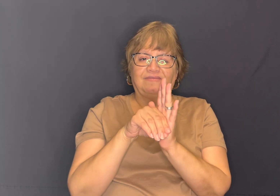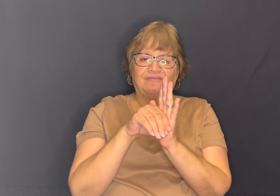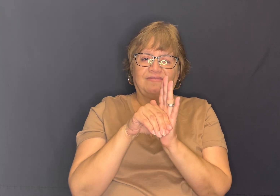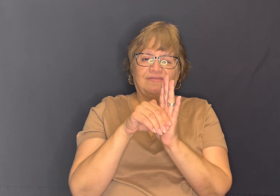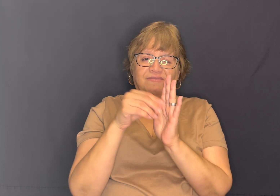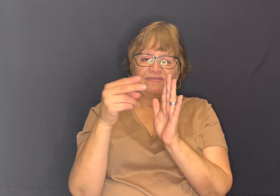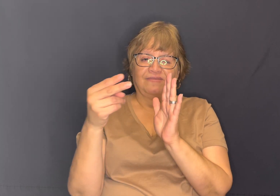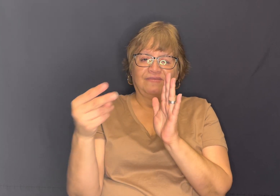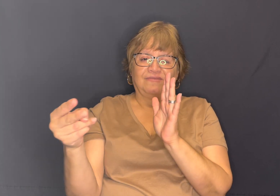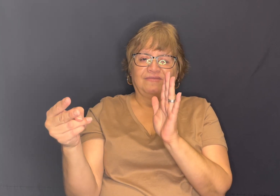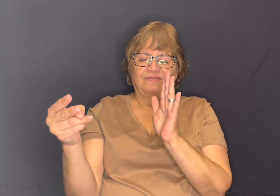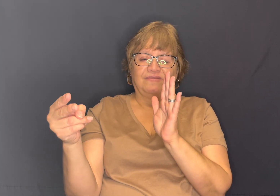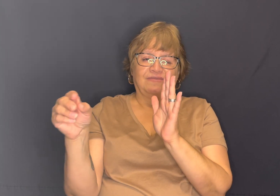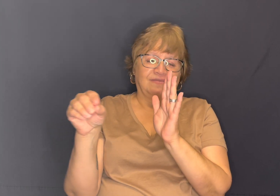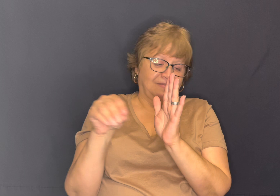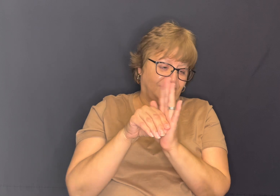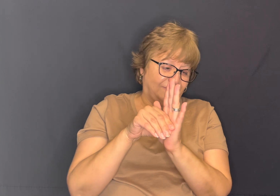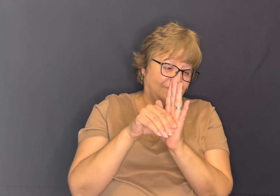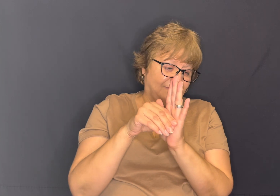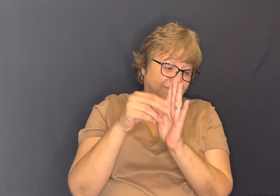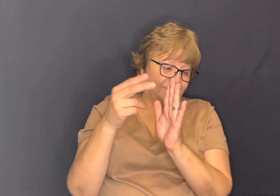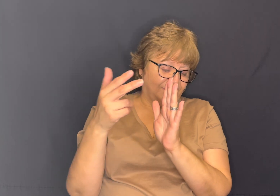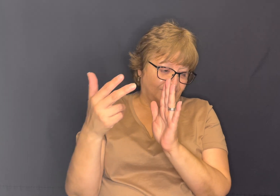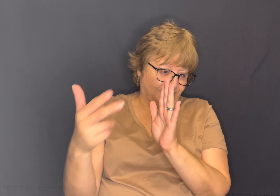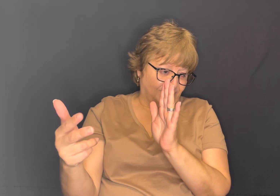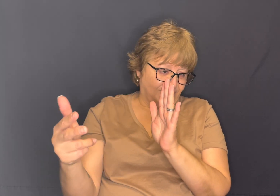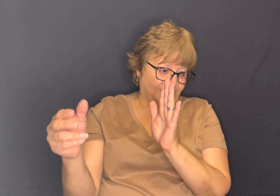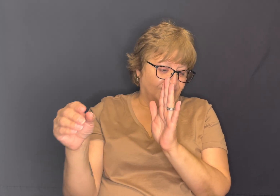1, 2, 3,